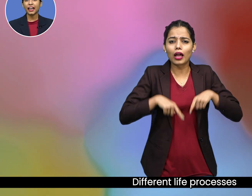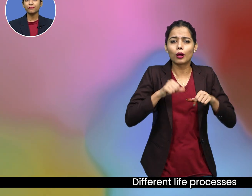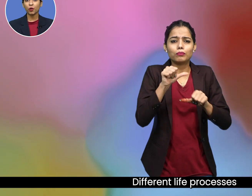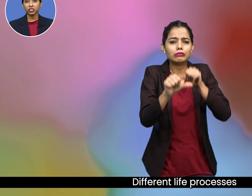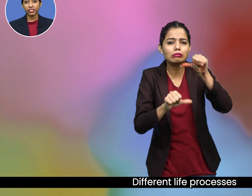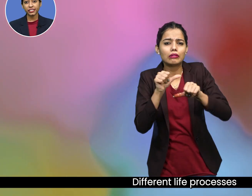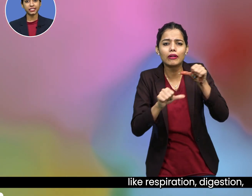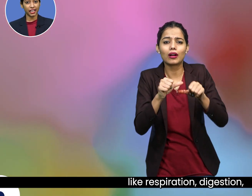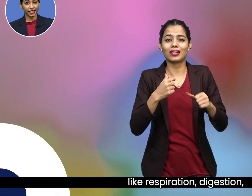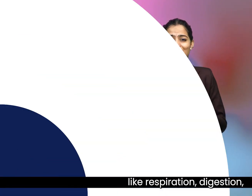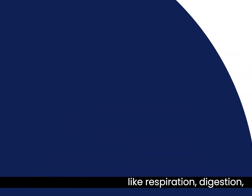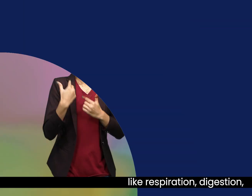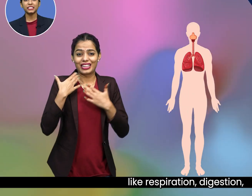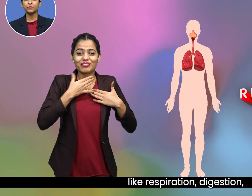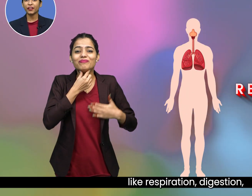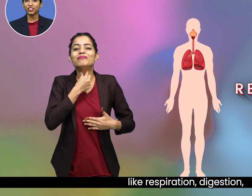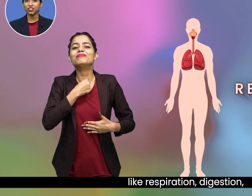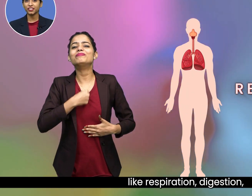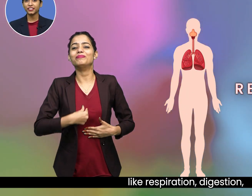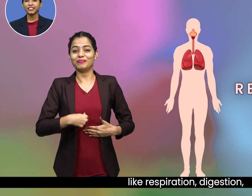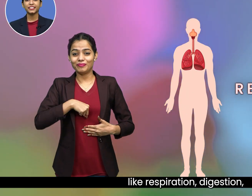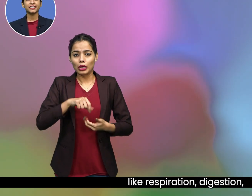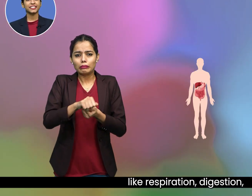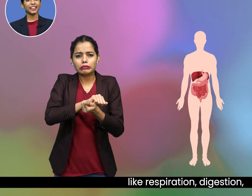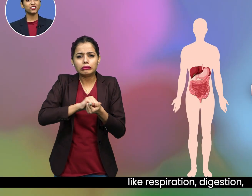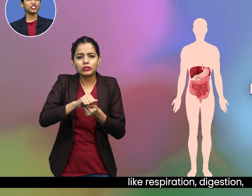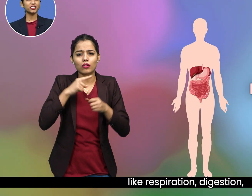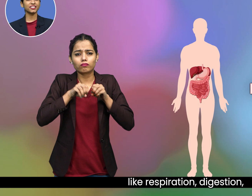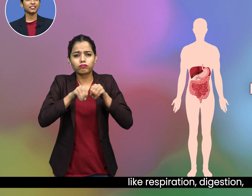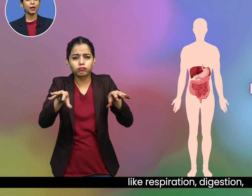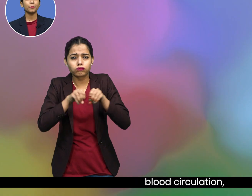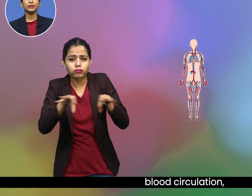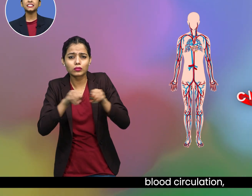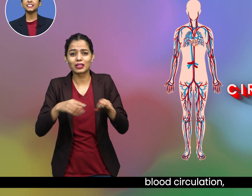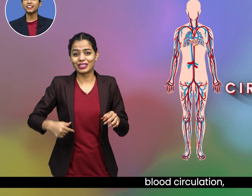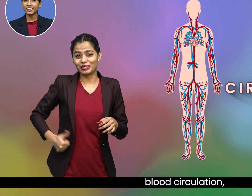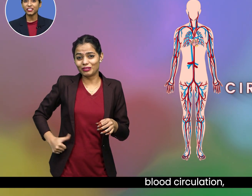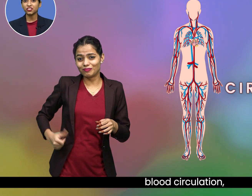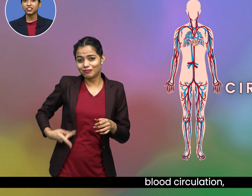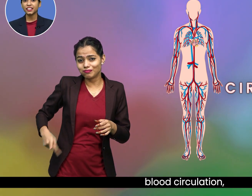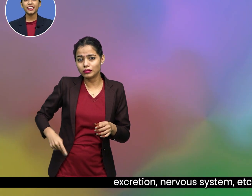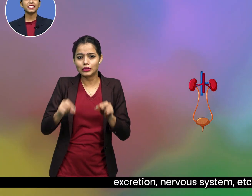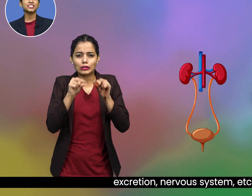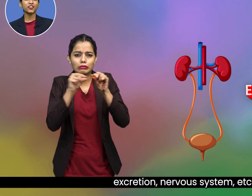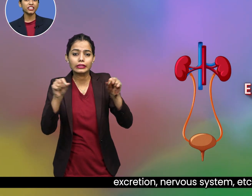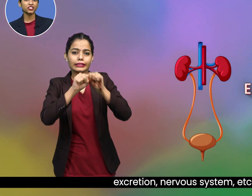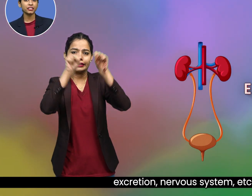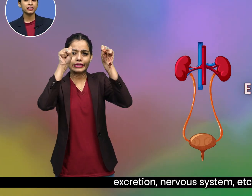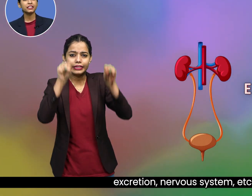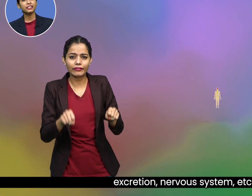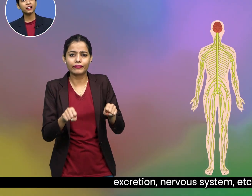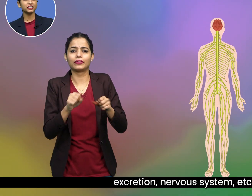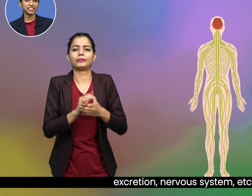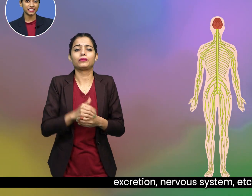Different life processes like respiration, digestion, blood circulation,